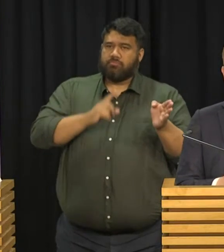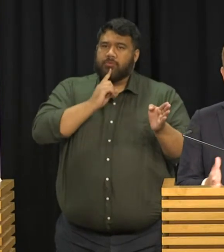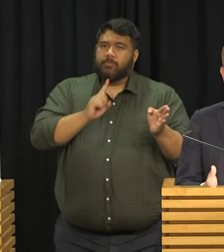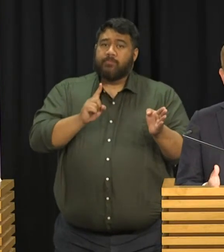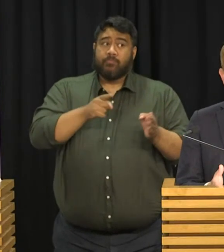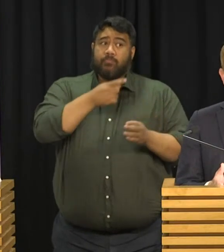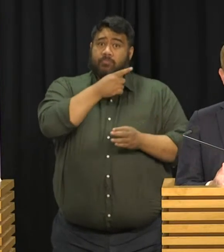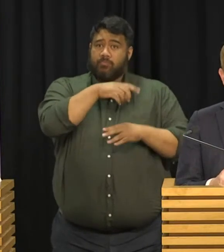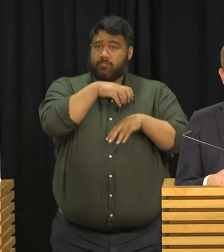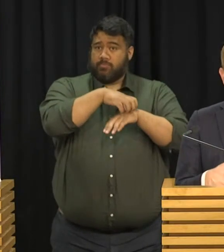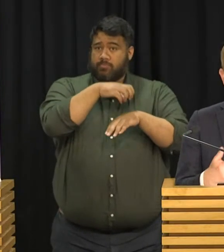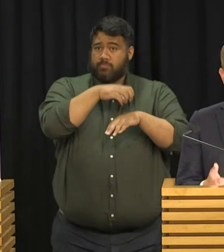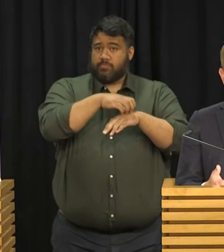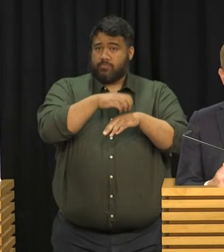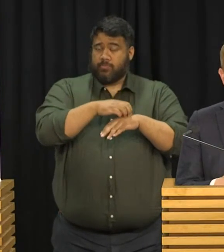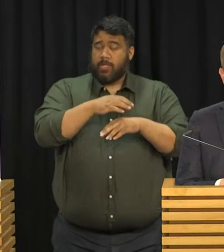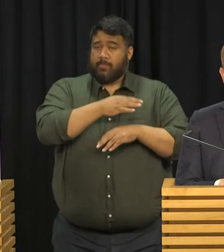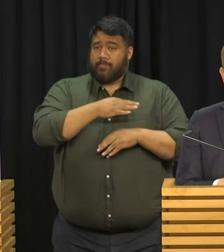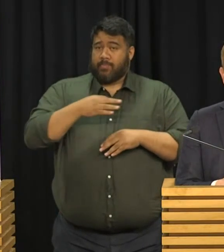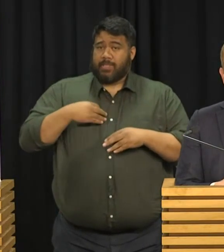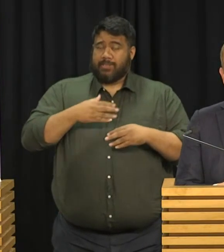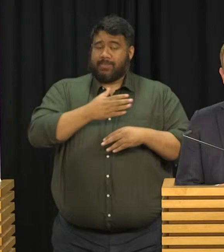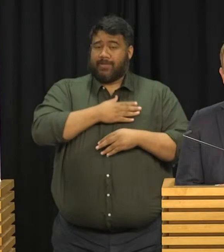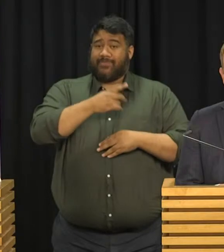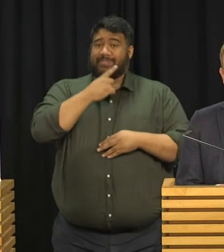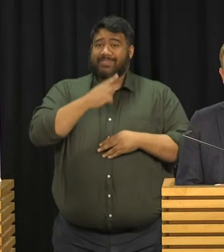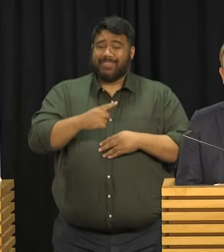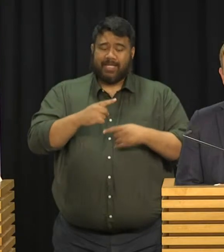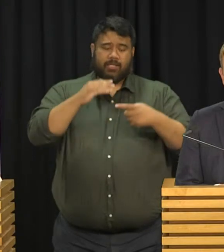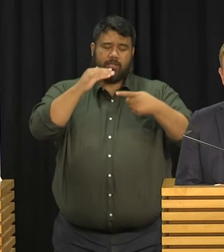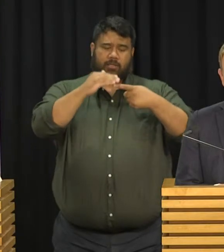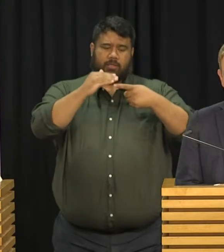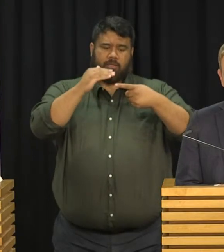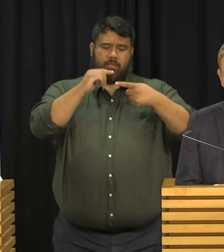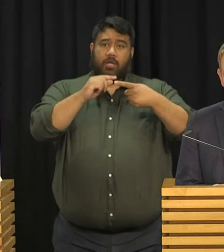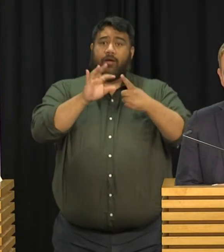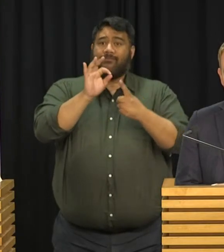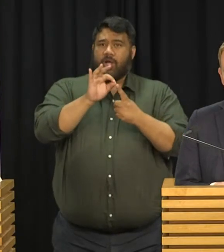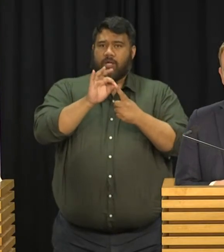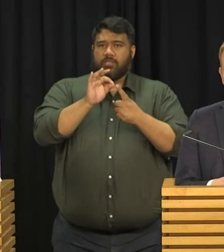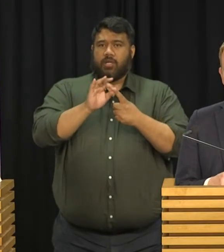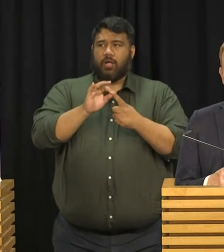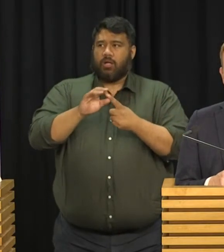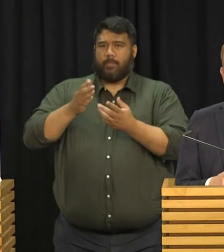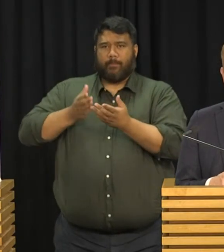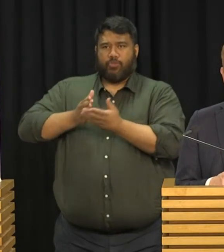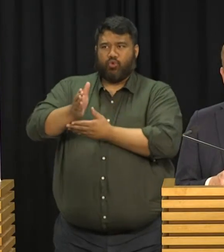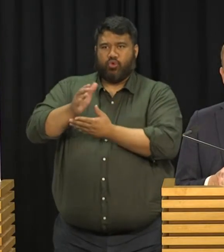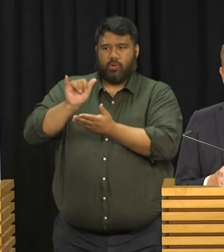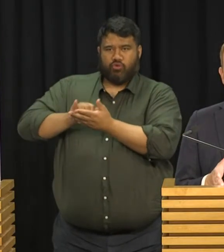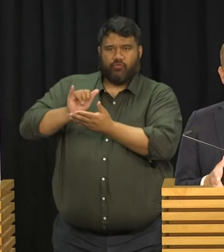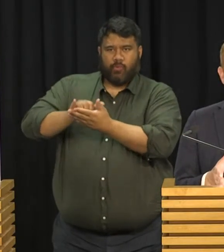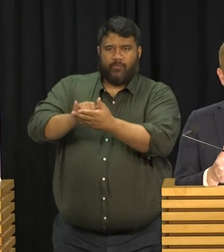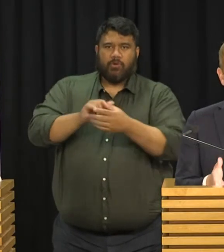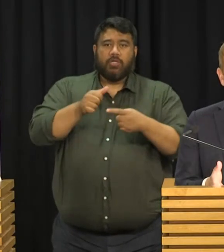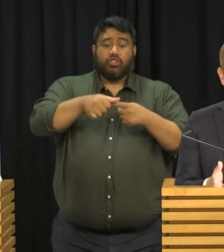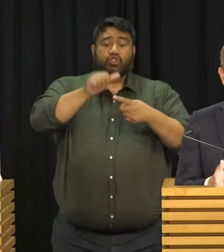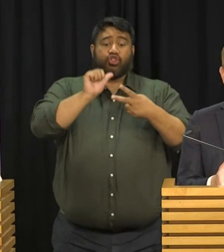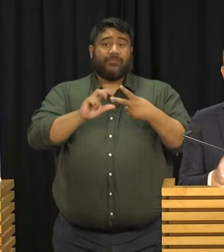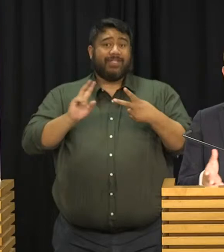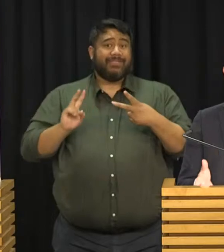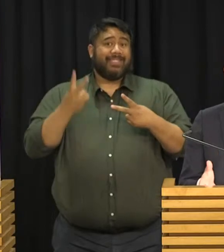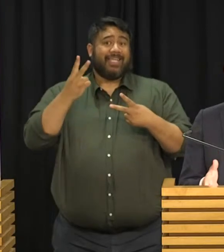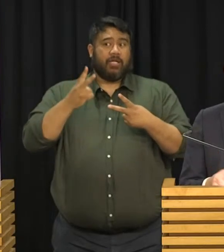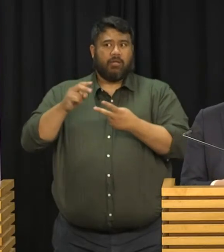the next vaccine that's furthest advanced along through the approvals process is the Janssen vaccine. The MedSafe approval process, and I'm happy